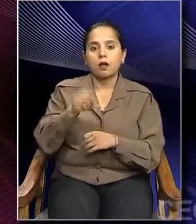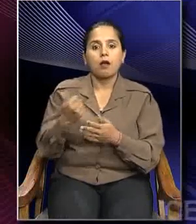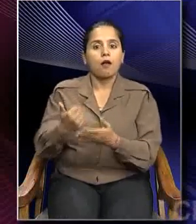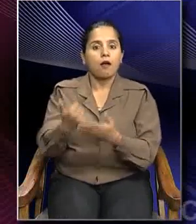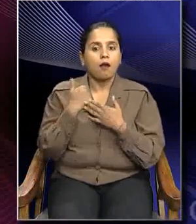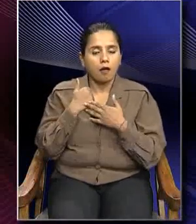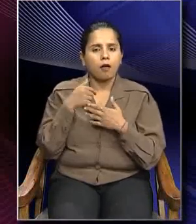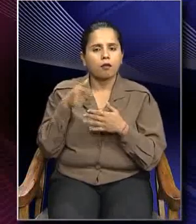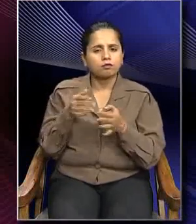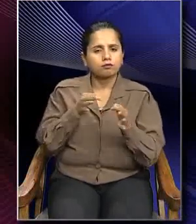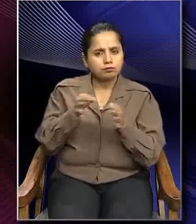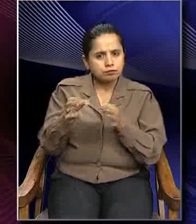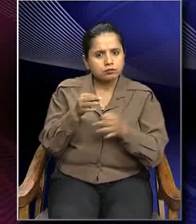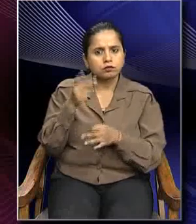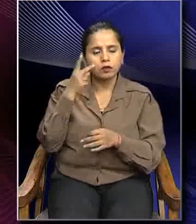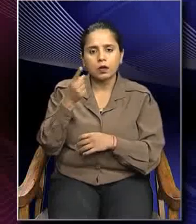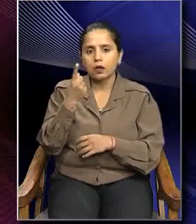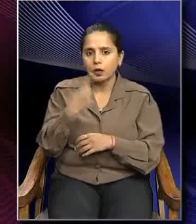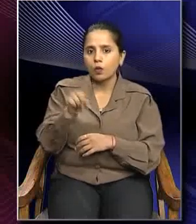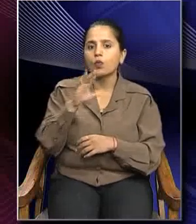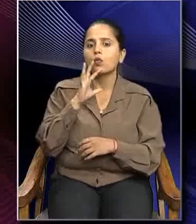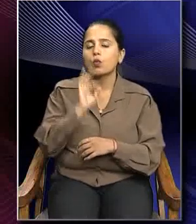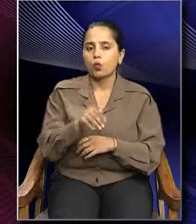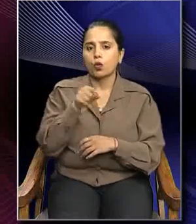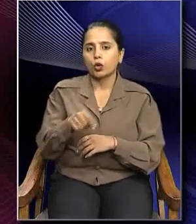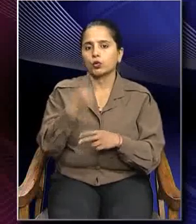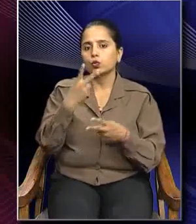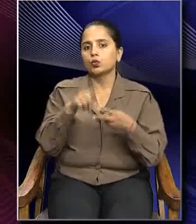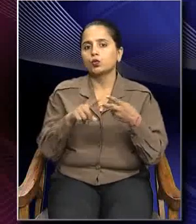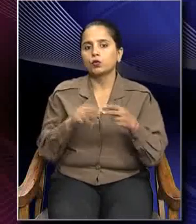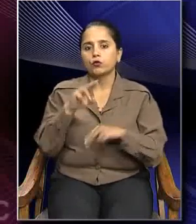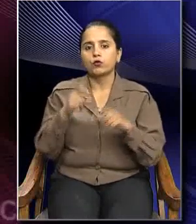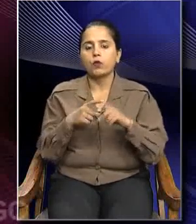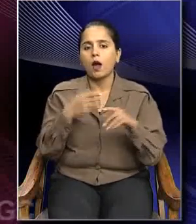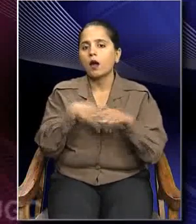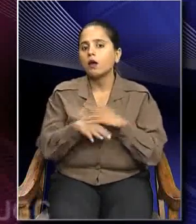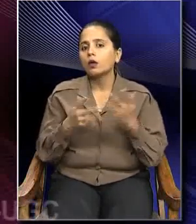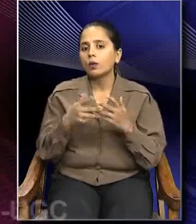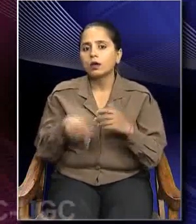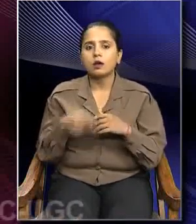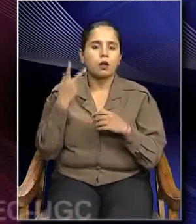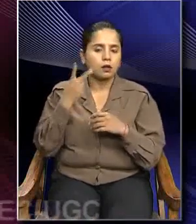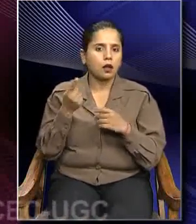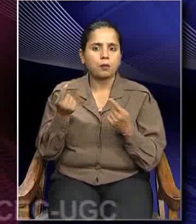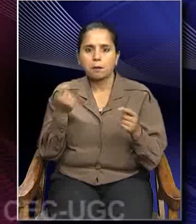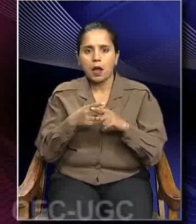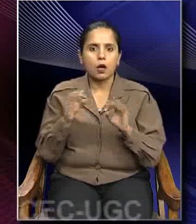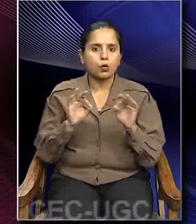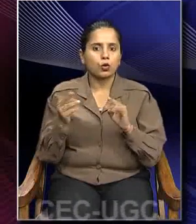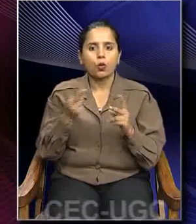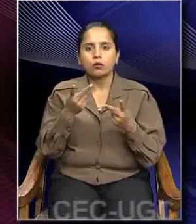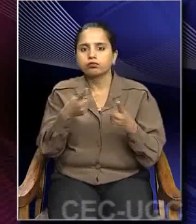in justifying the validity of these two facts which are inconsistent with each